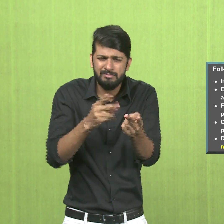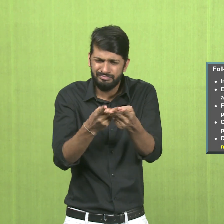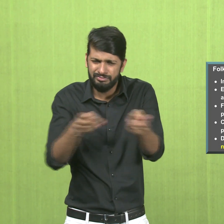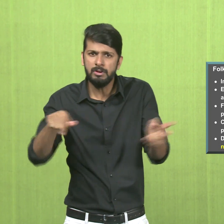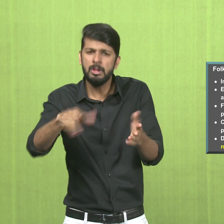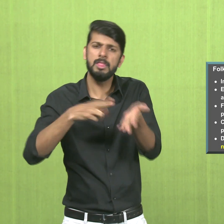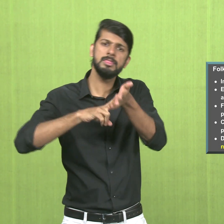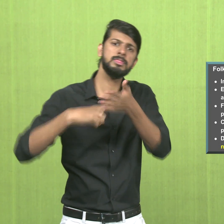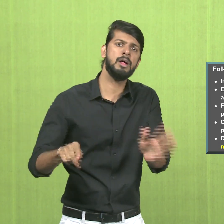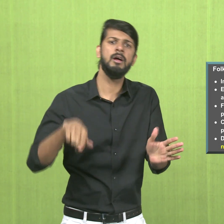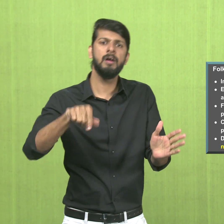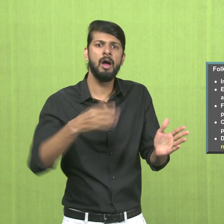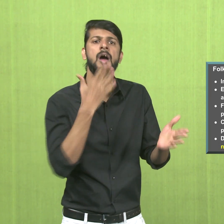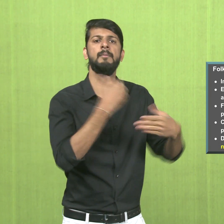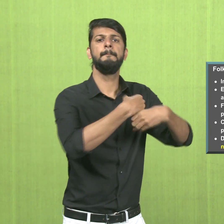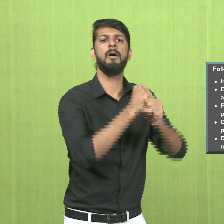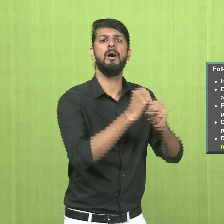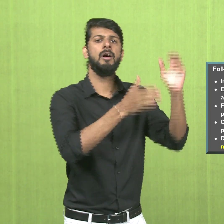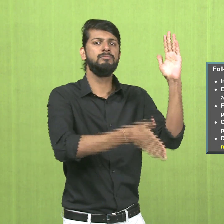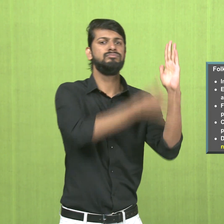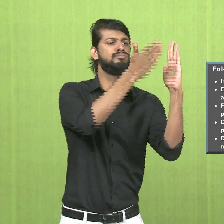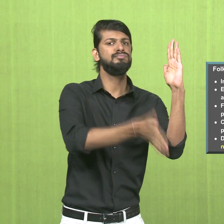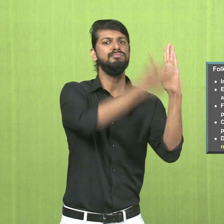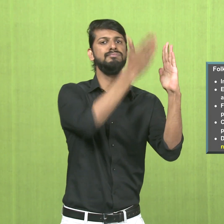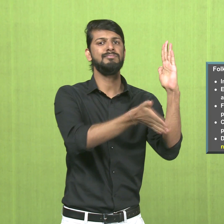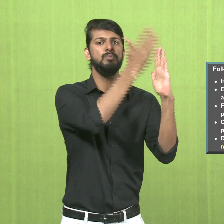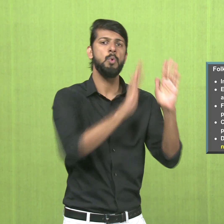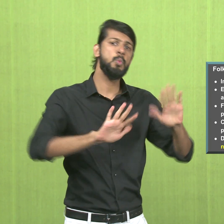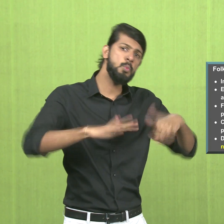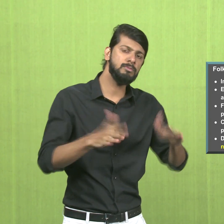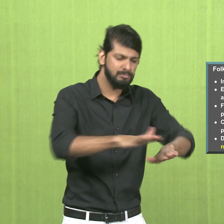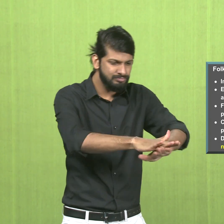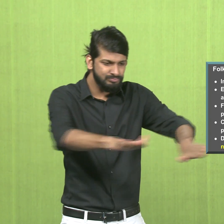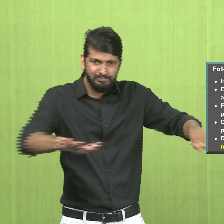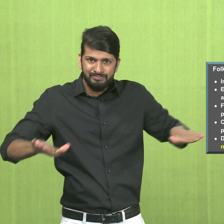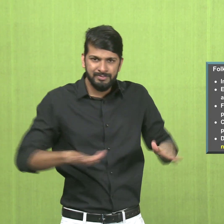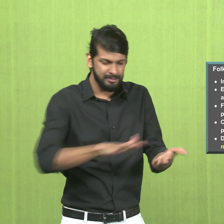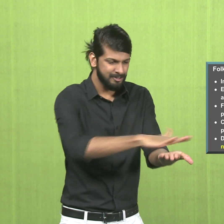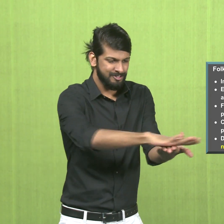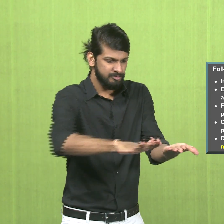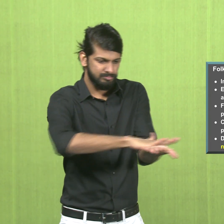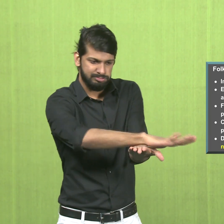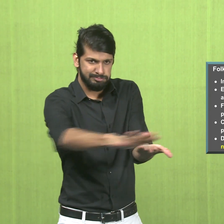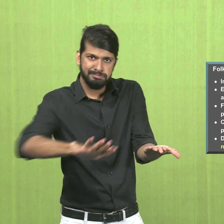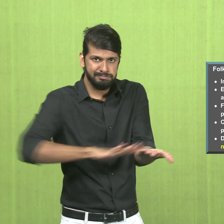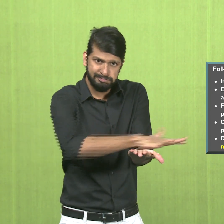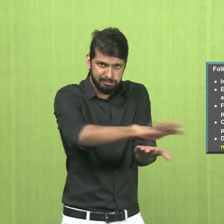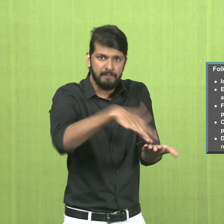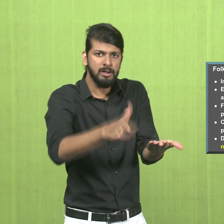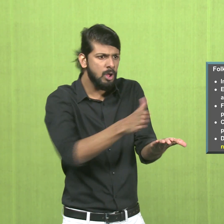pigments which are derived from nature, and are done both on walls